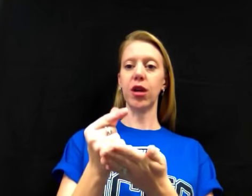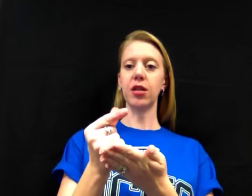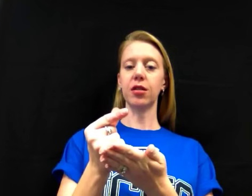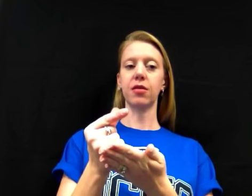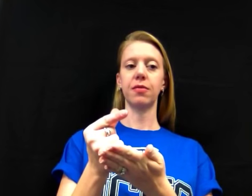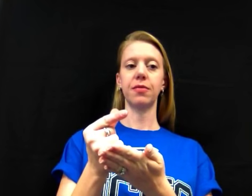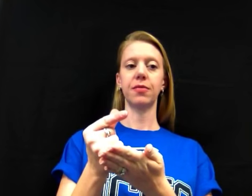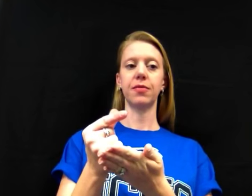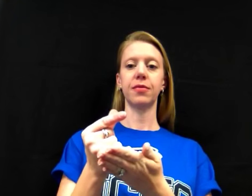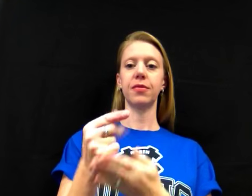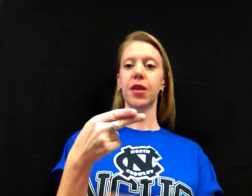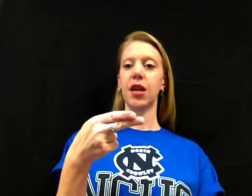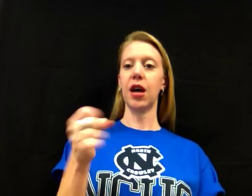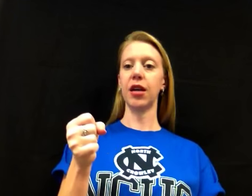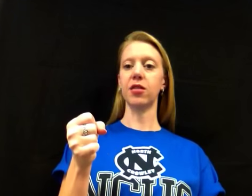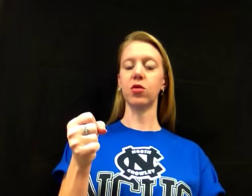Graduate. High school.